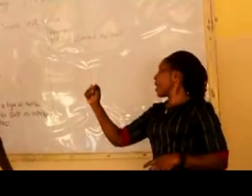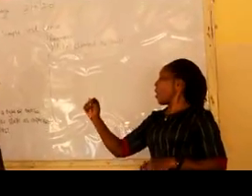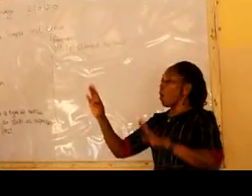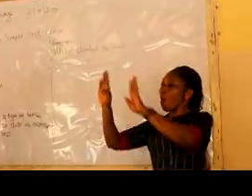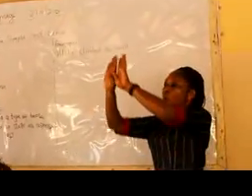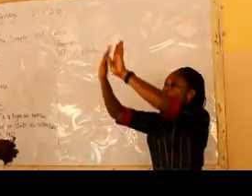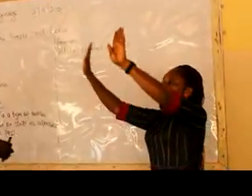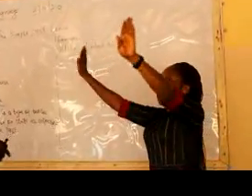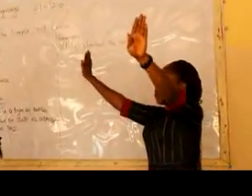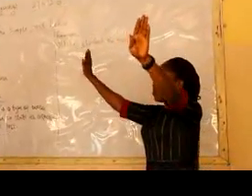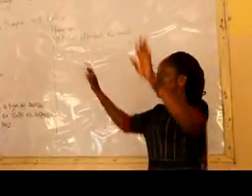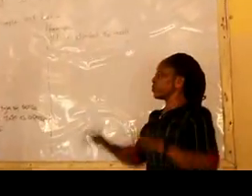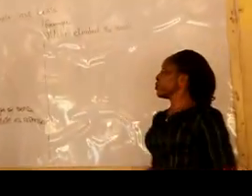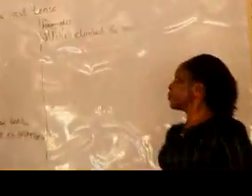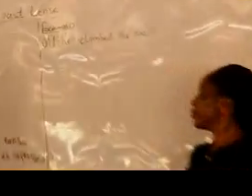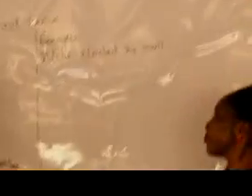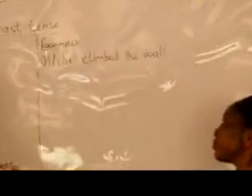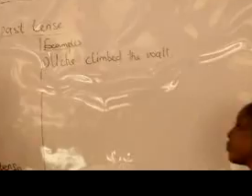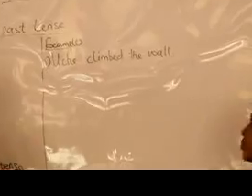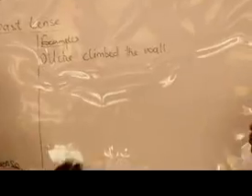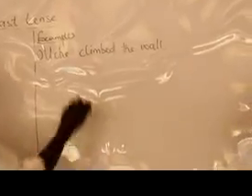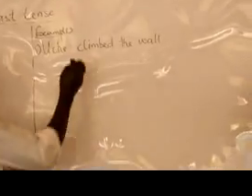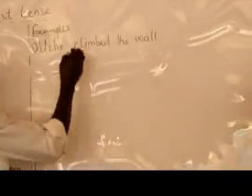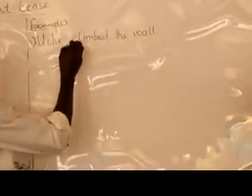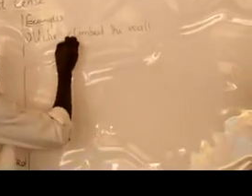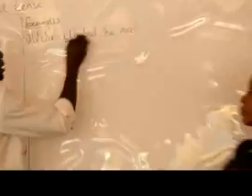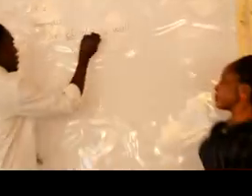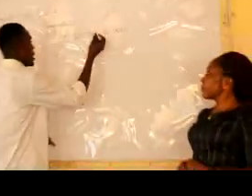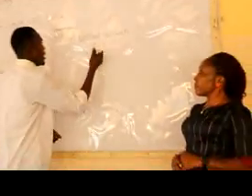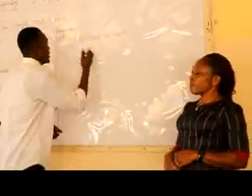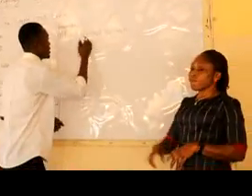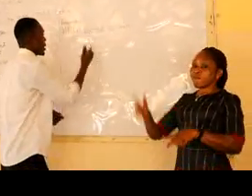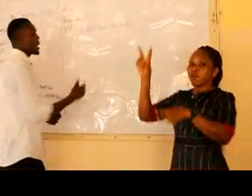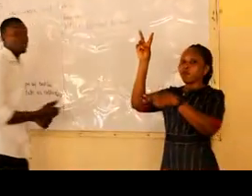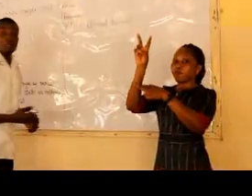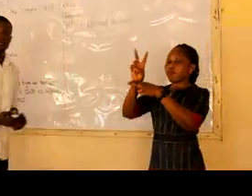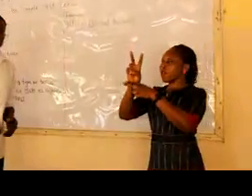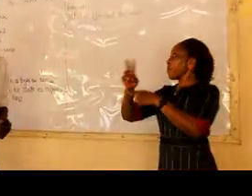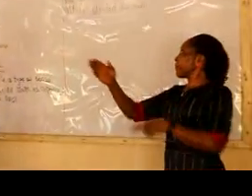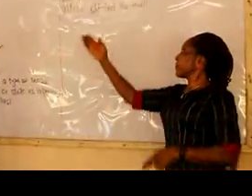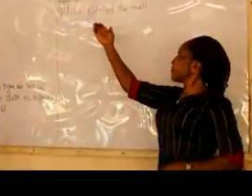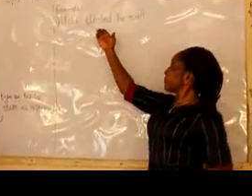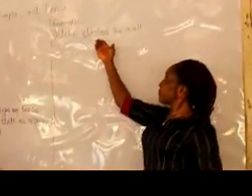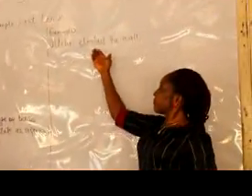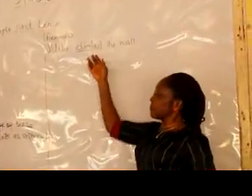simple past tense. The verb here is climbed.